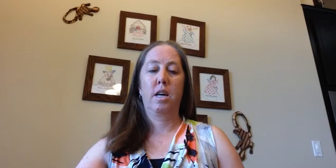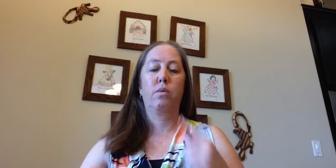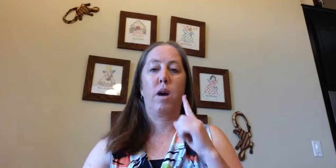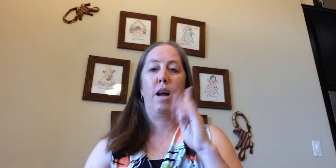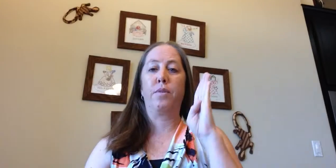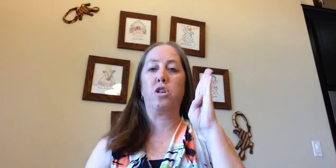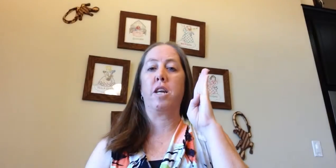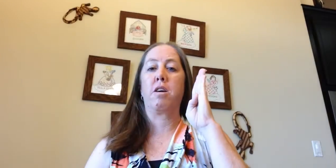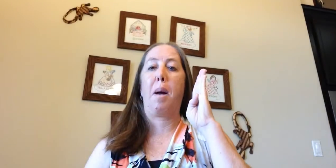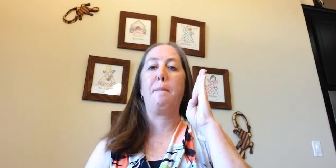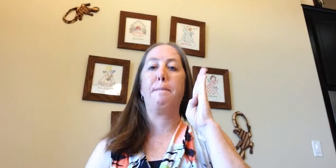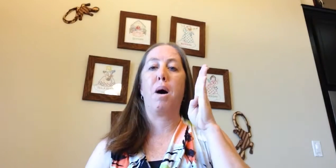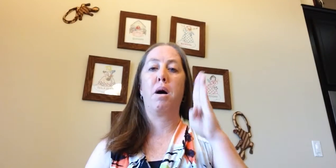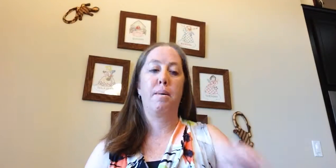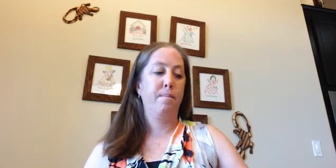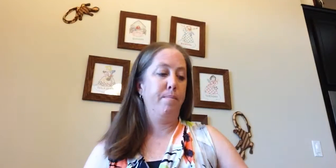Comes right off the chin area. Ba.